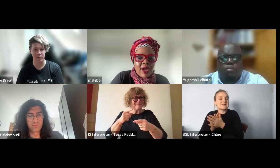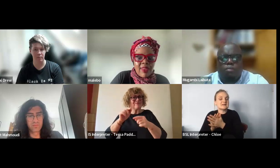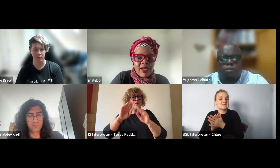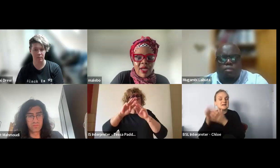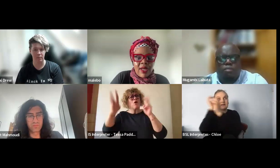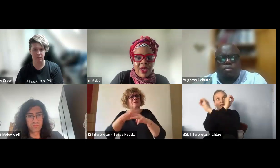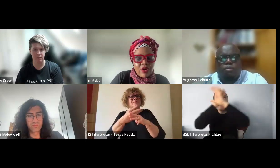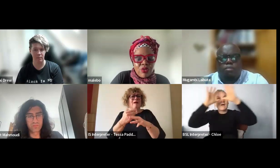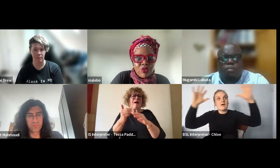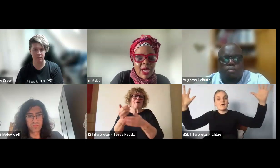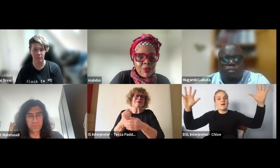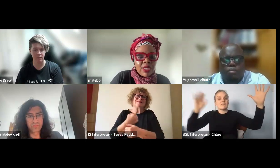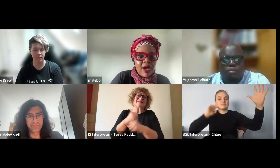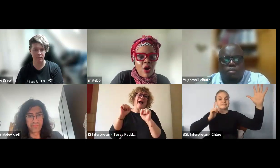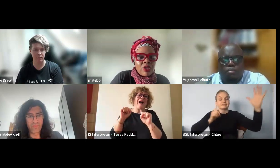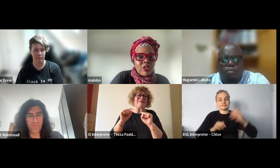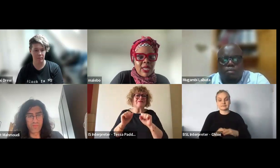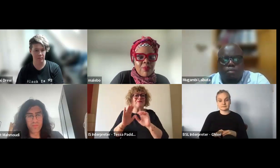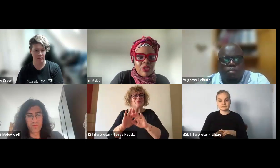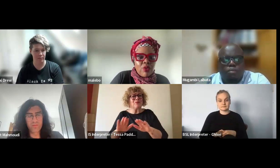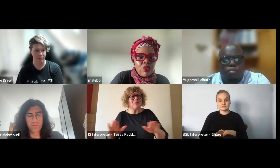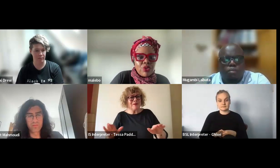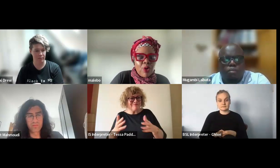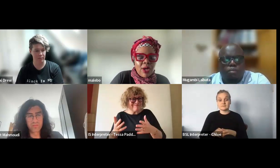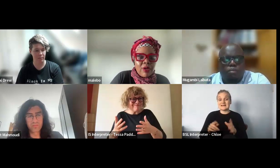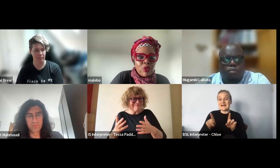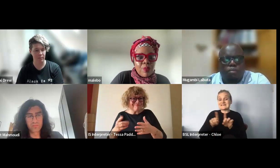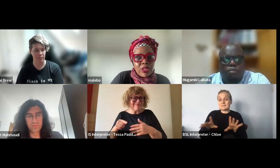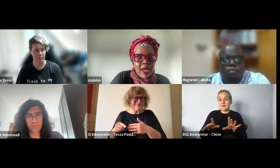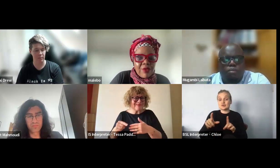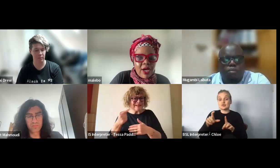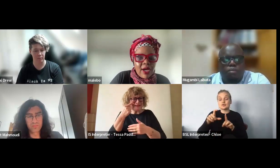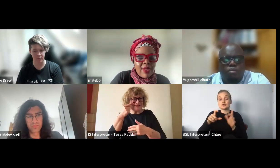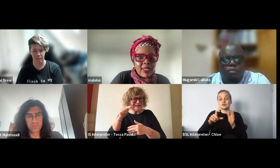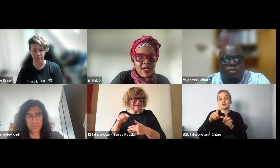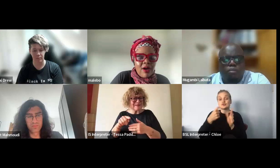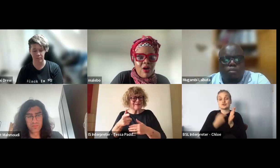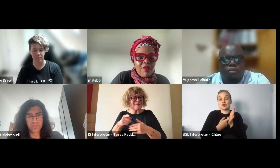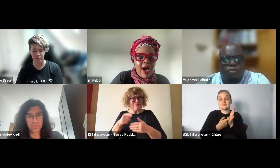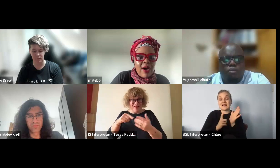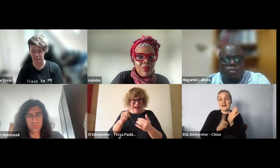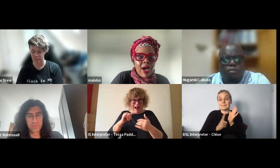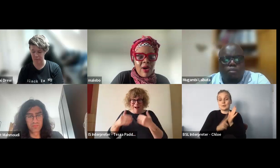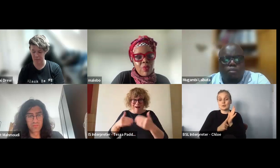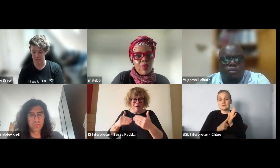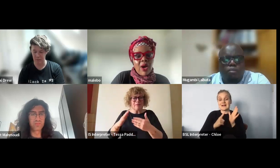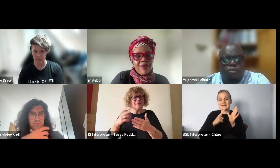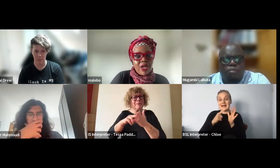bigger picture? And then thank you to Laibuta, Dr. Laibuta, who brought in Africa and the idea of